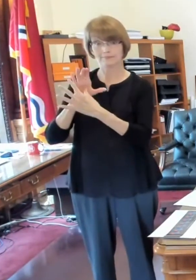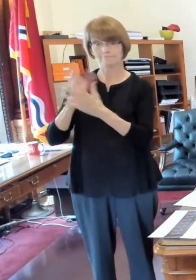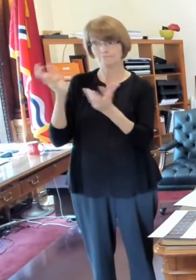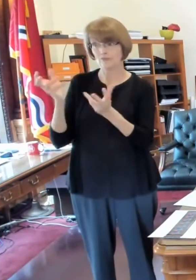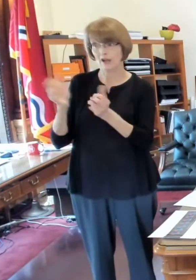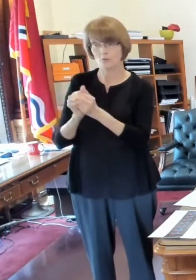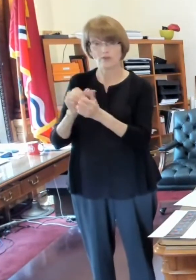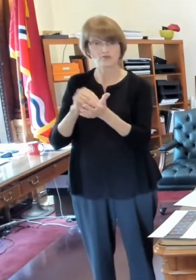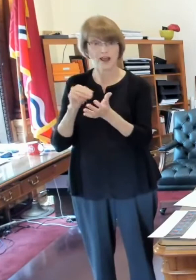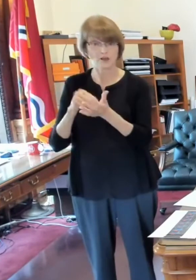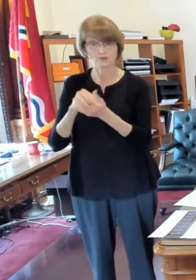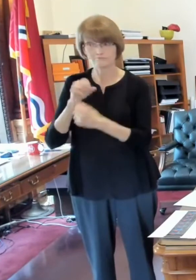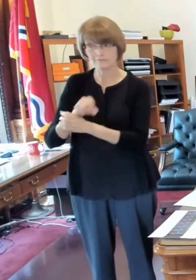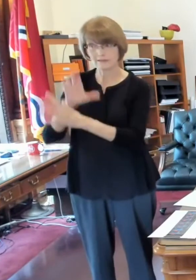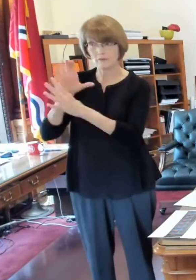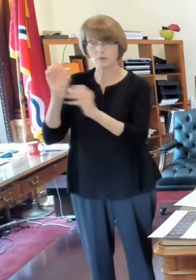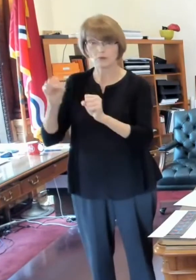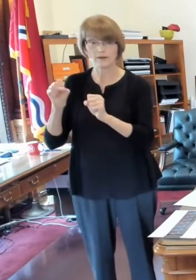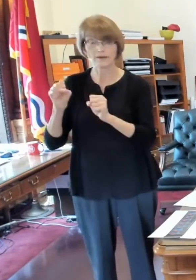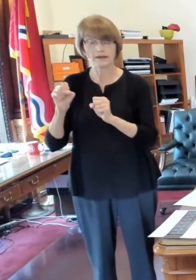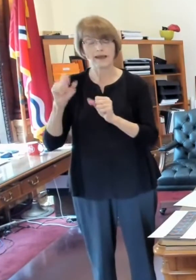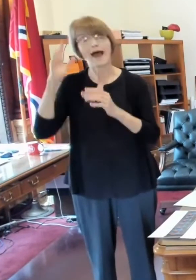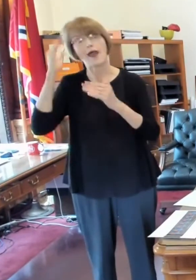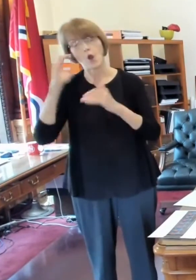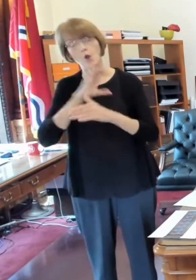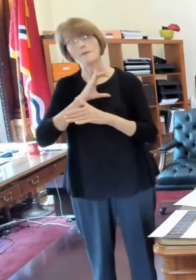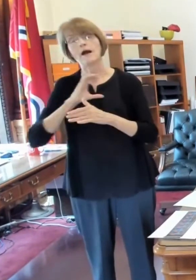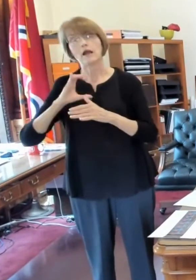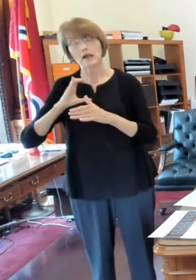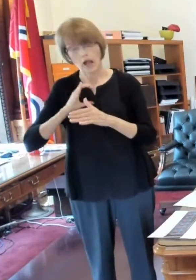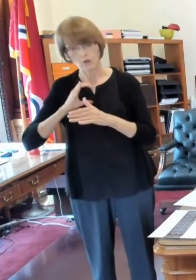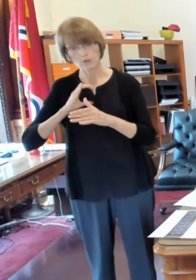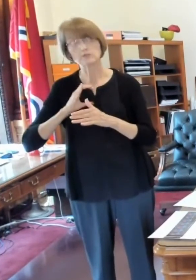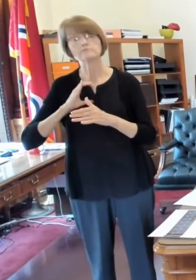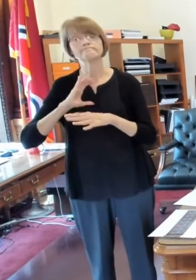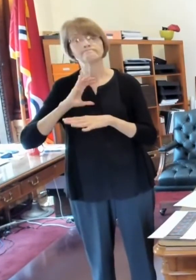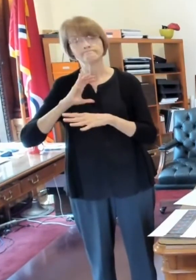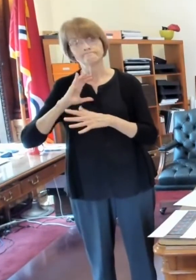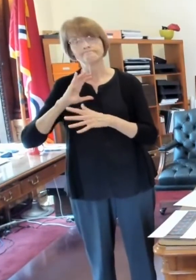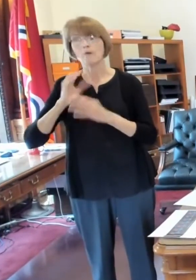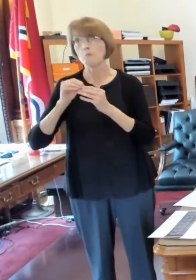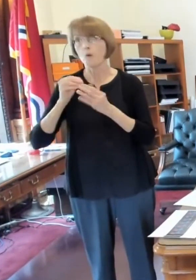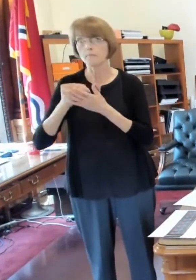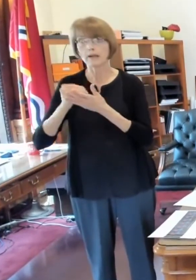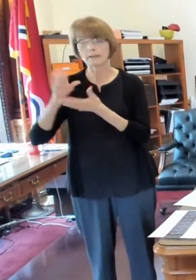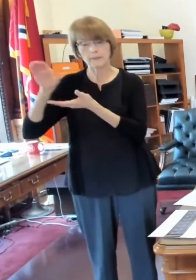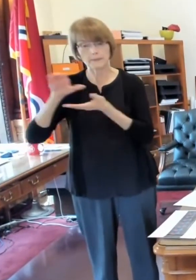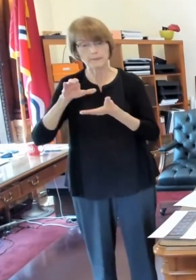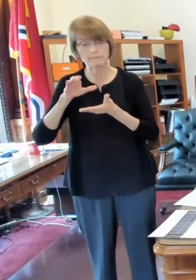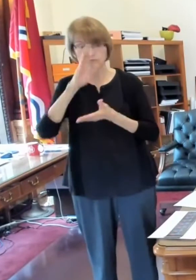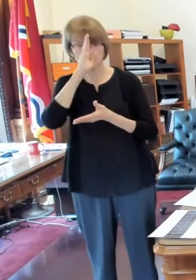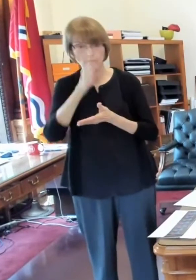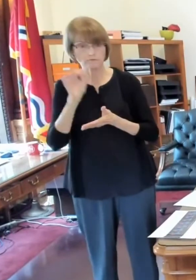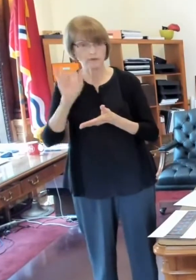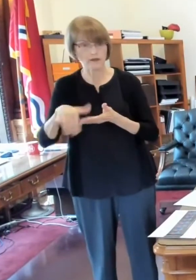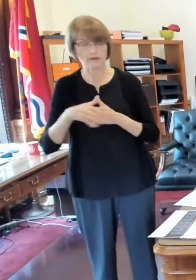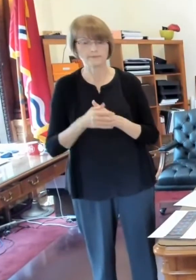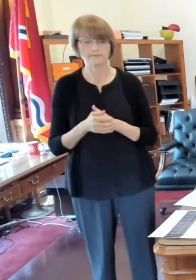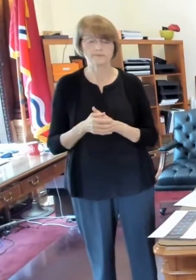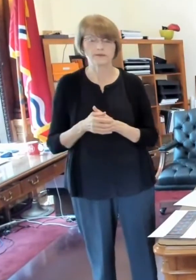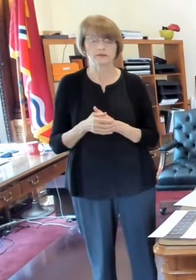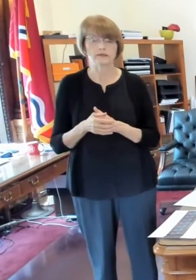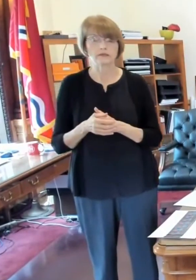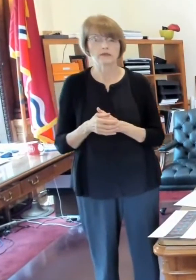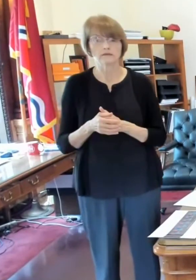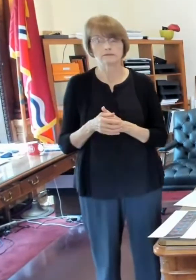telemedicine. So I hope that Congress gets that done this week. Just a couple of folks asking